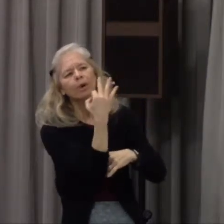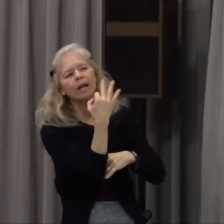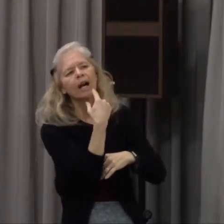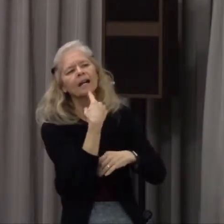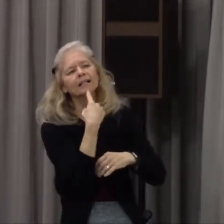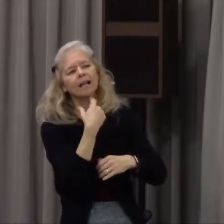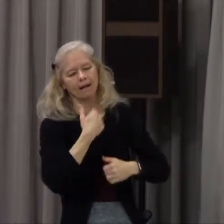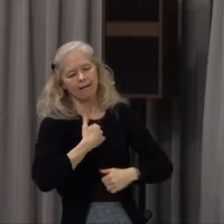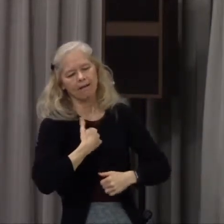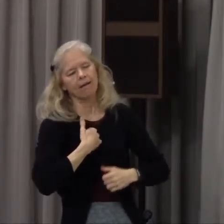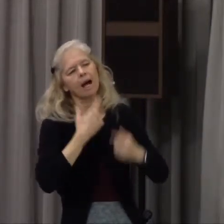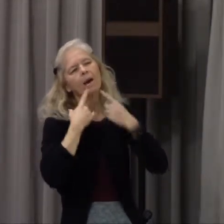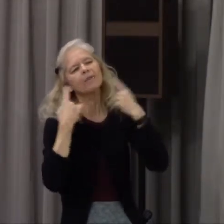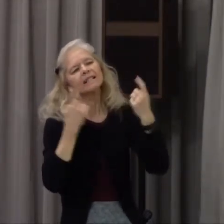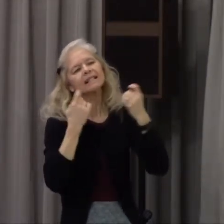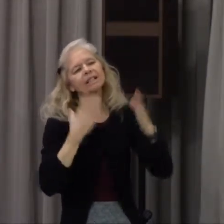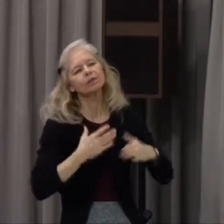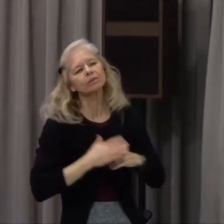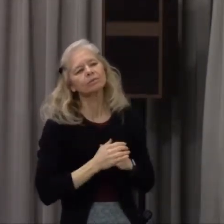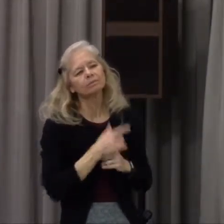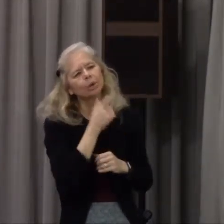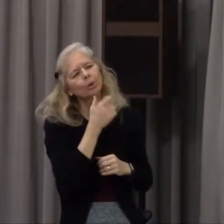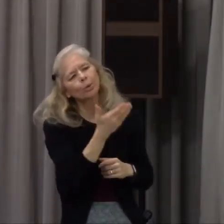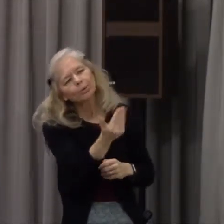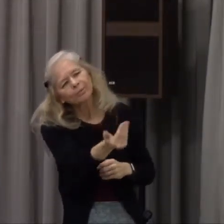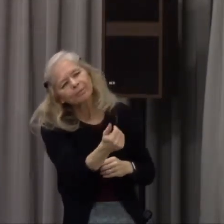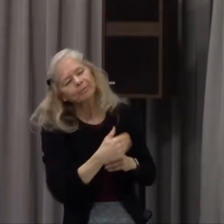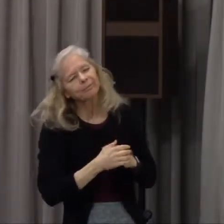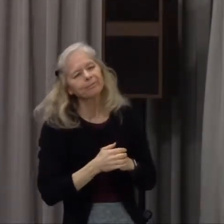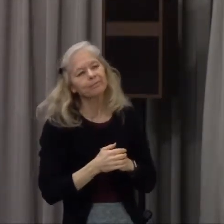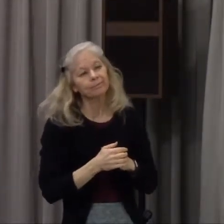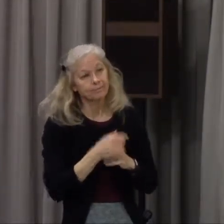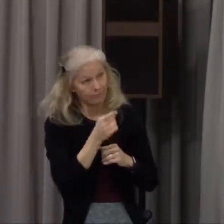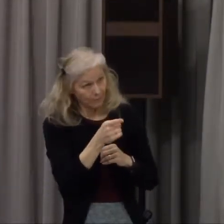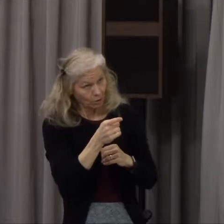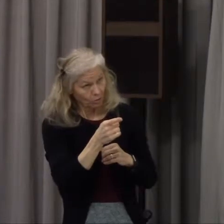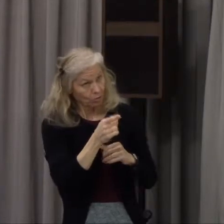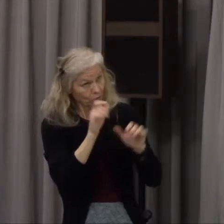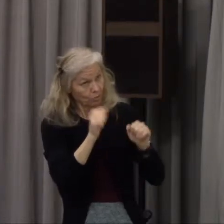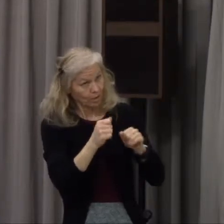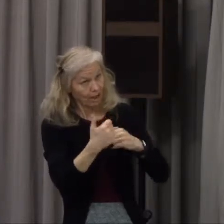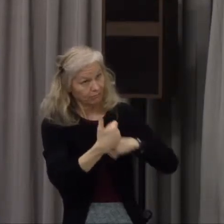and make me ashamed of sin? Of my sin, the rhetorical answer is not a one.